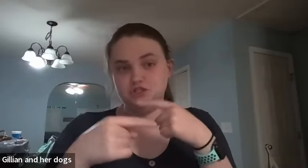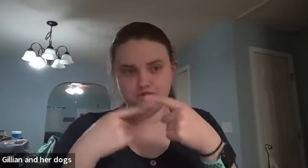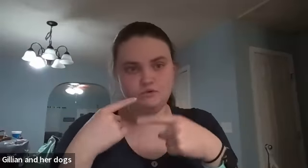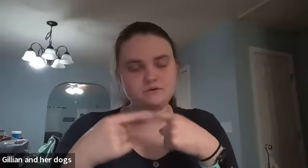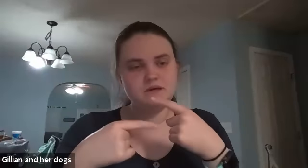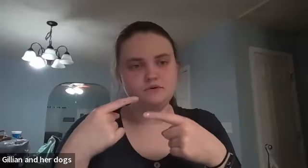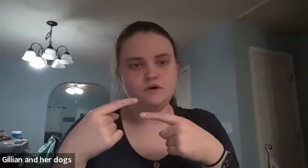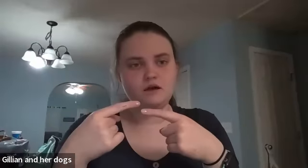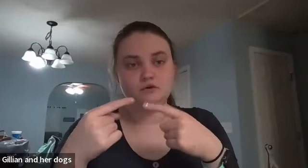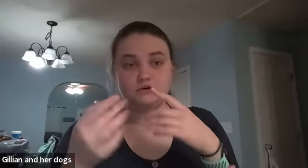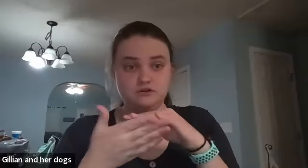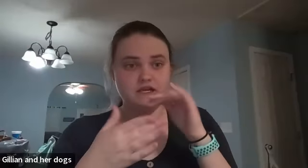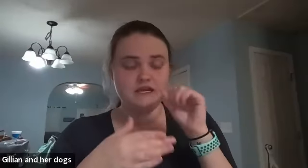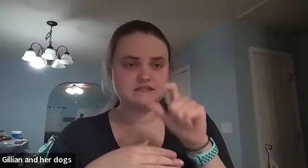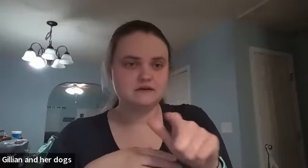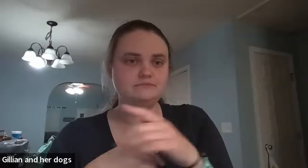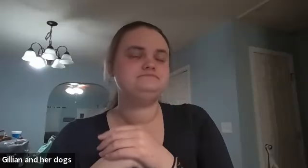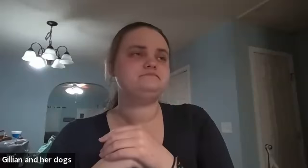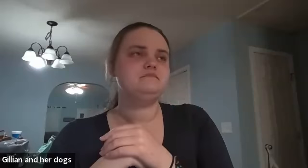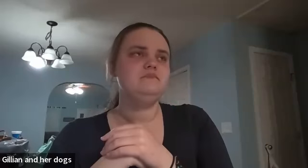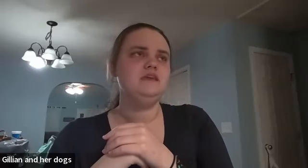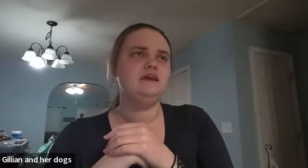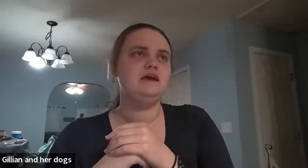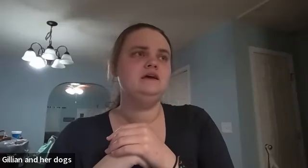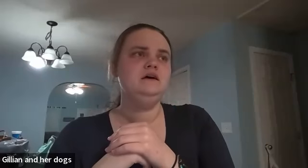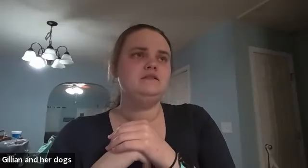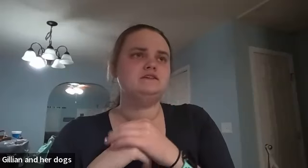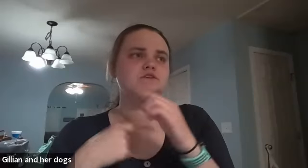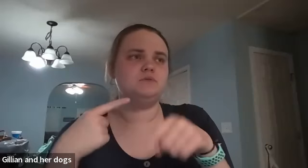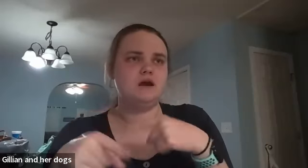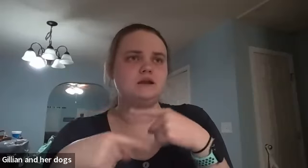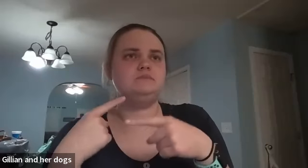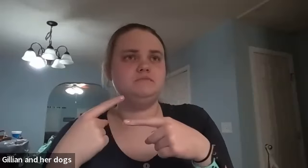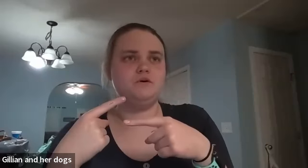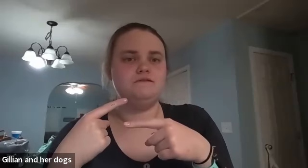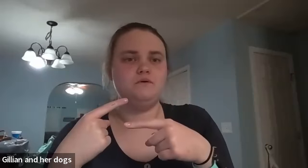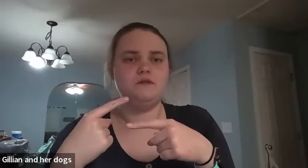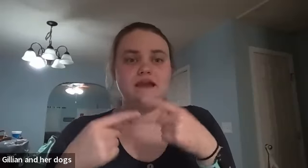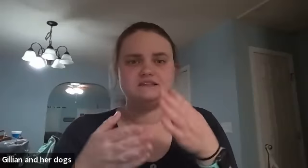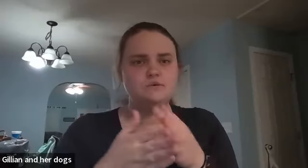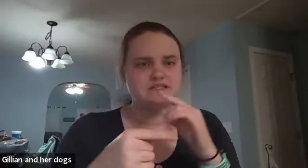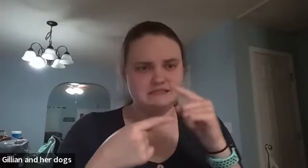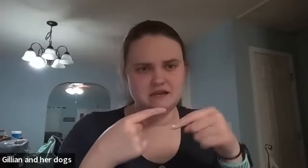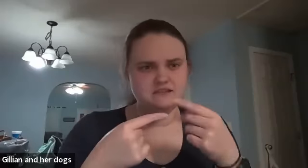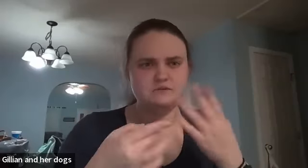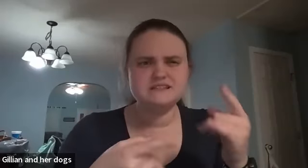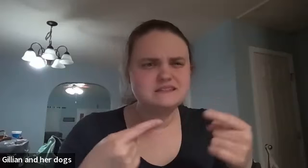used more with people who are learning ASL. And this one you kind of would be more for like asking, what's the sign? So what's the